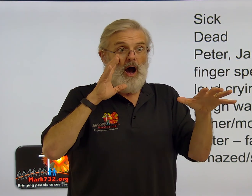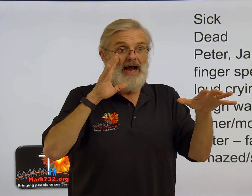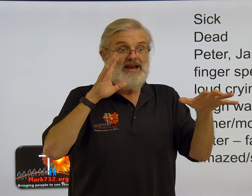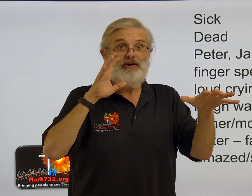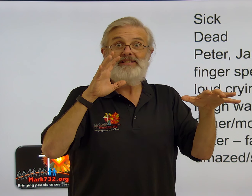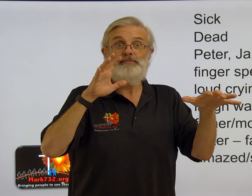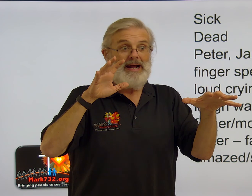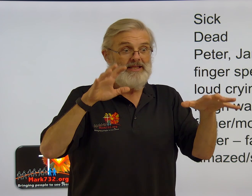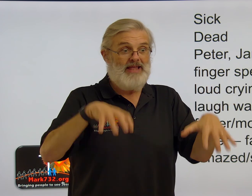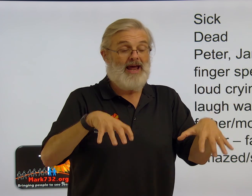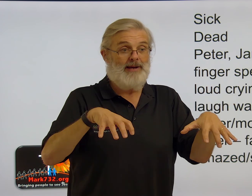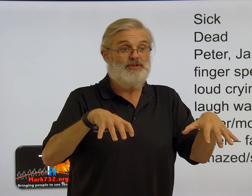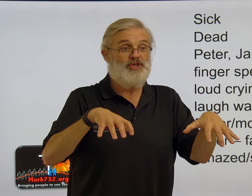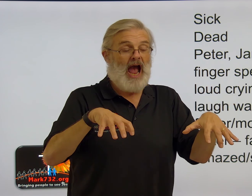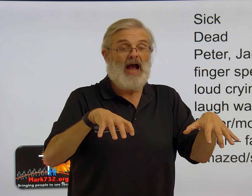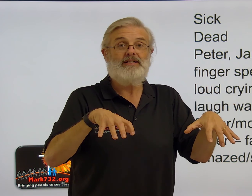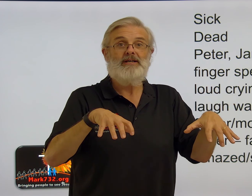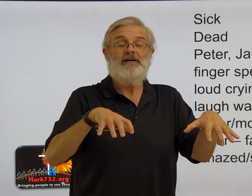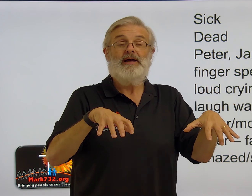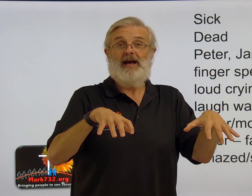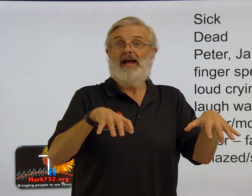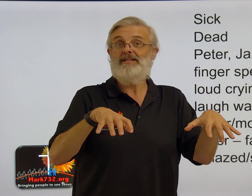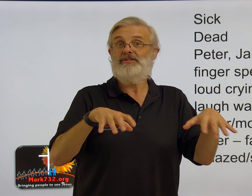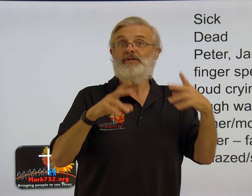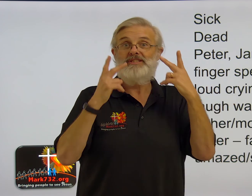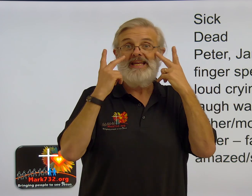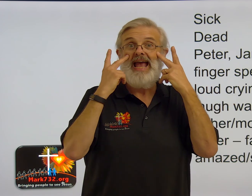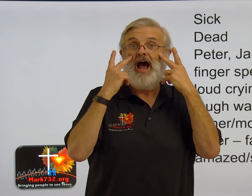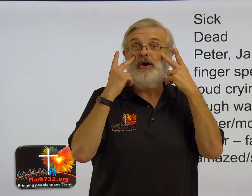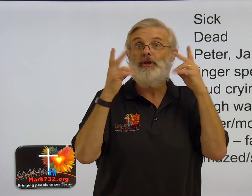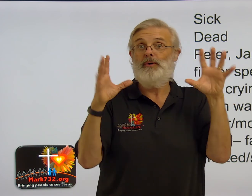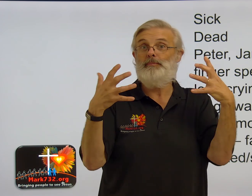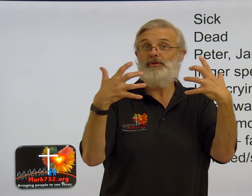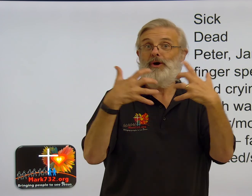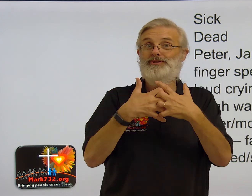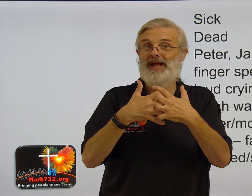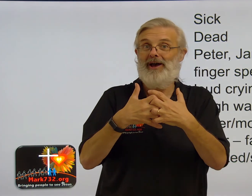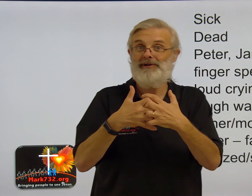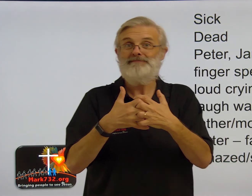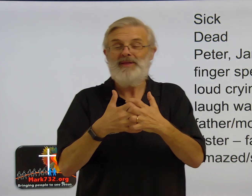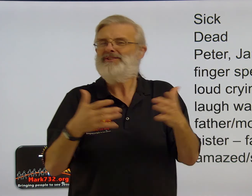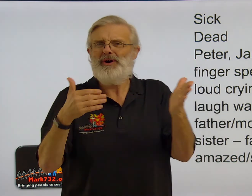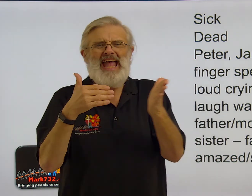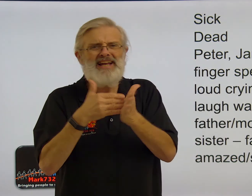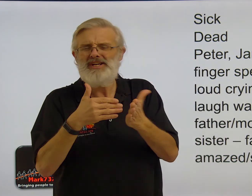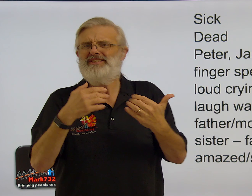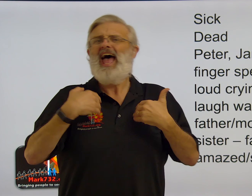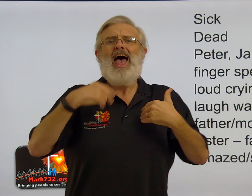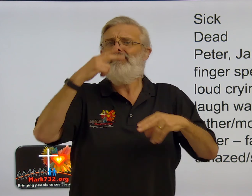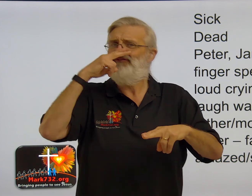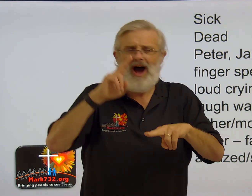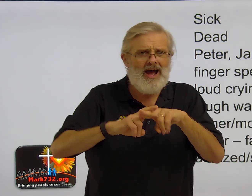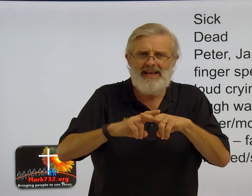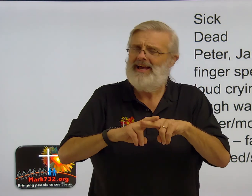never expected that, I'm shocked. And so see how you would put those together. So again, just have fun,